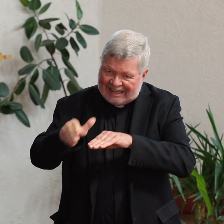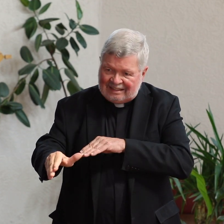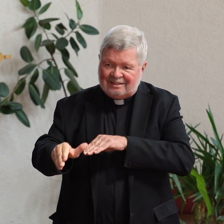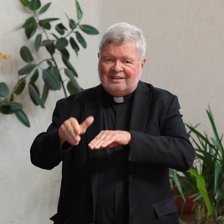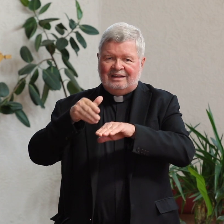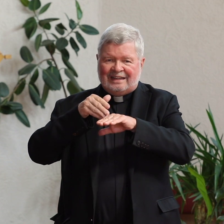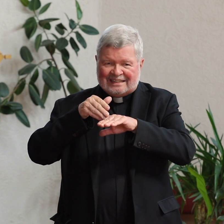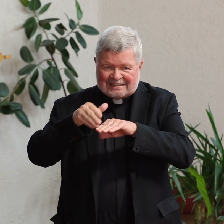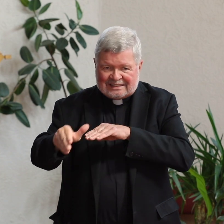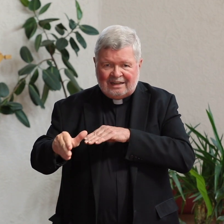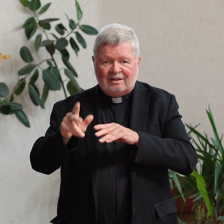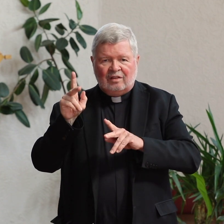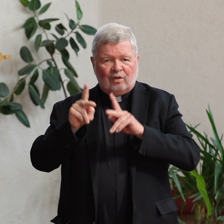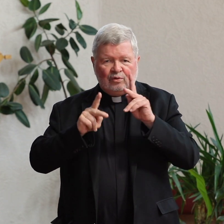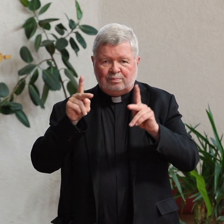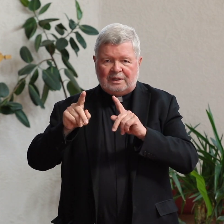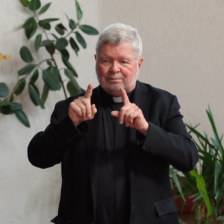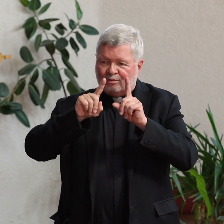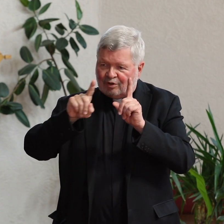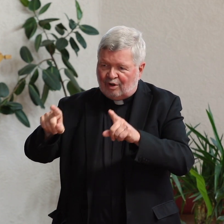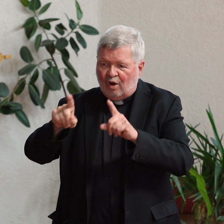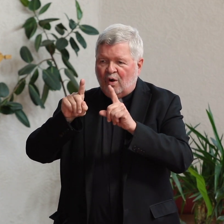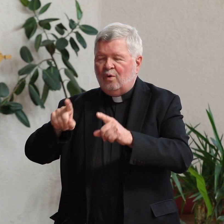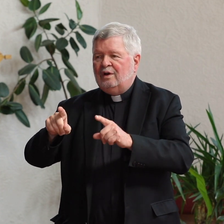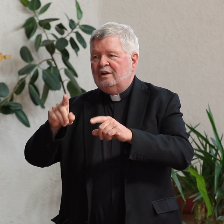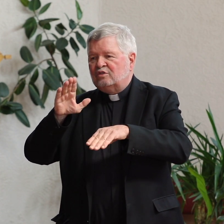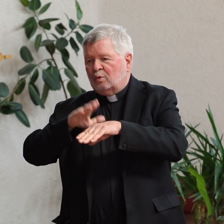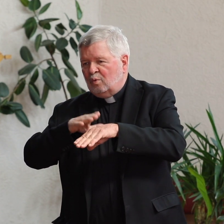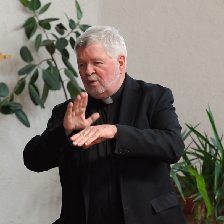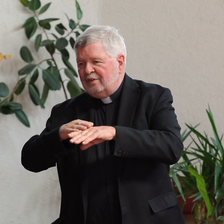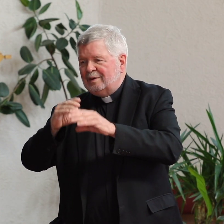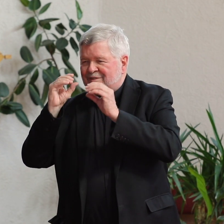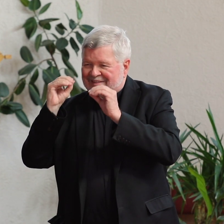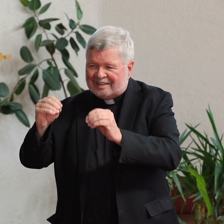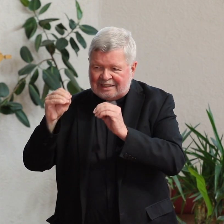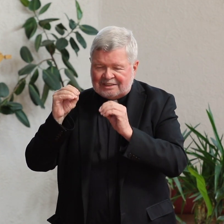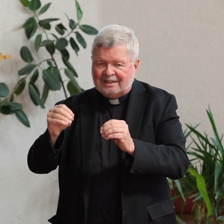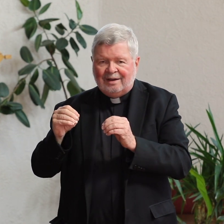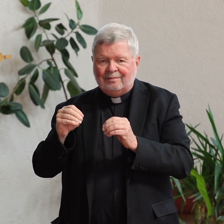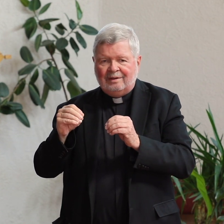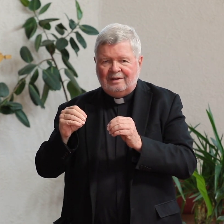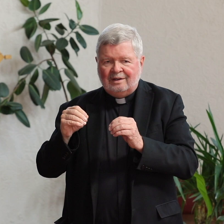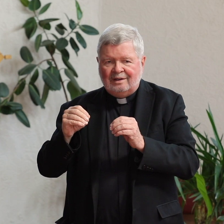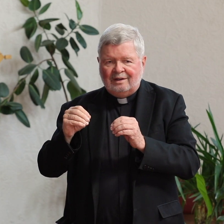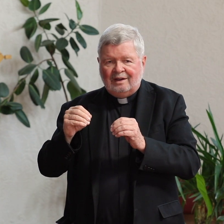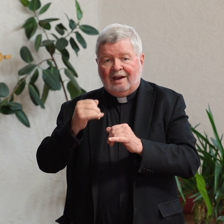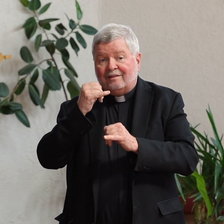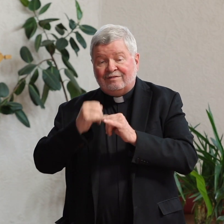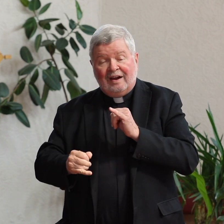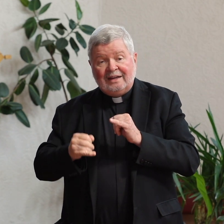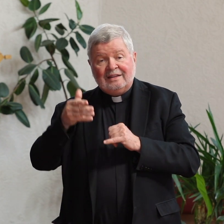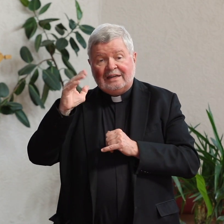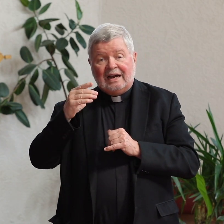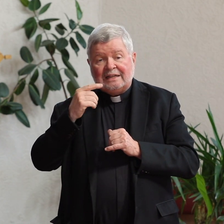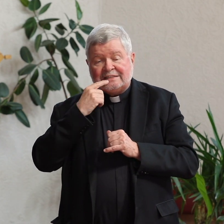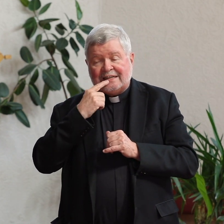sent those people to go, to warn them, to teach them. And finally, God